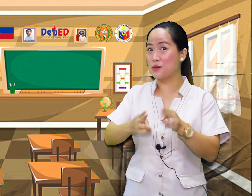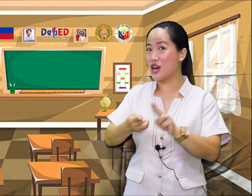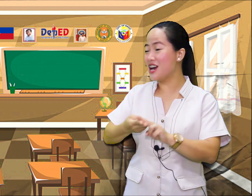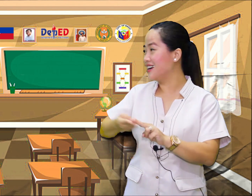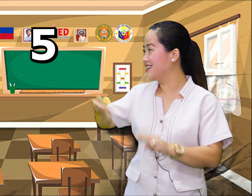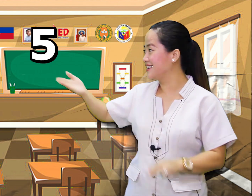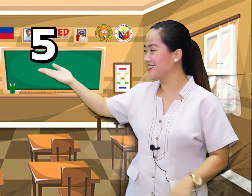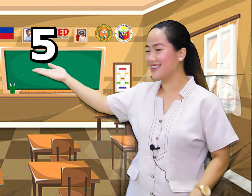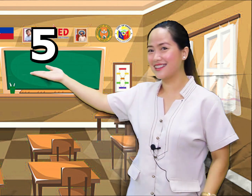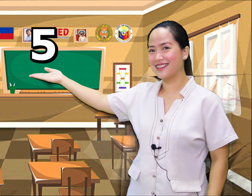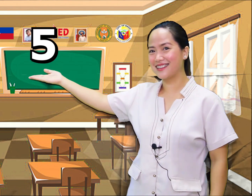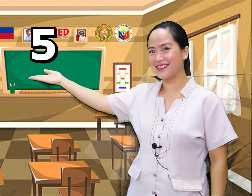Number?